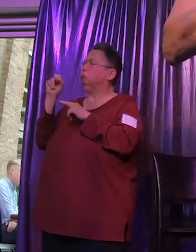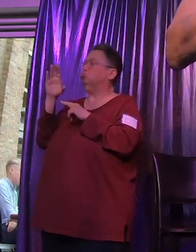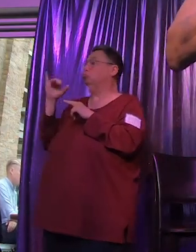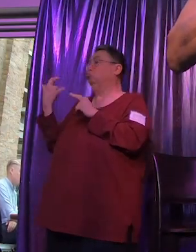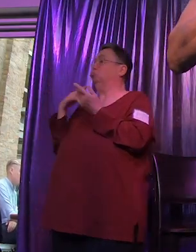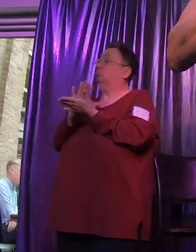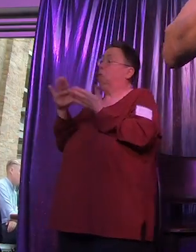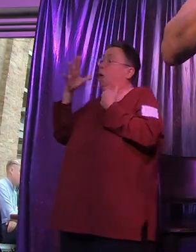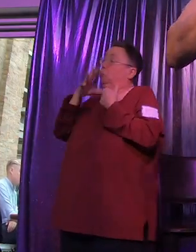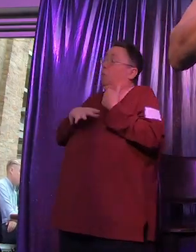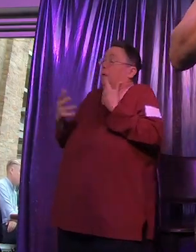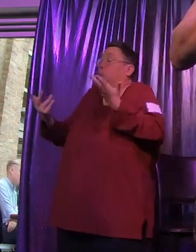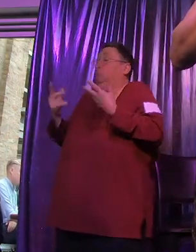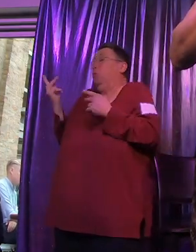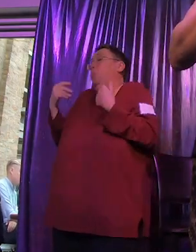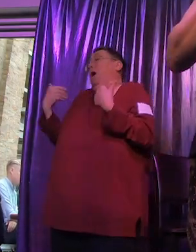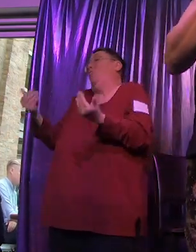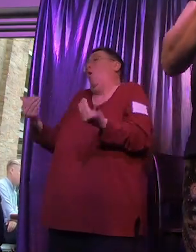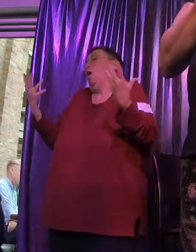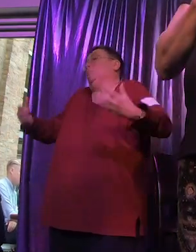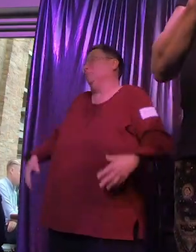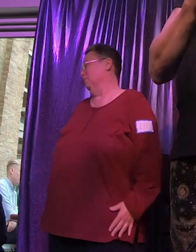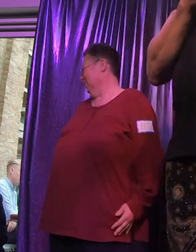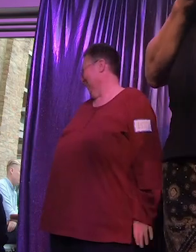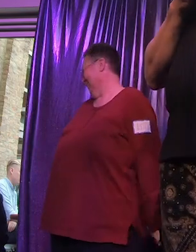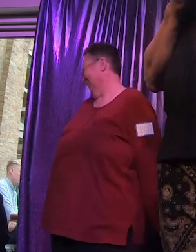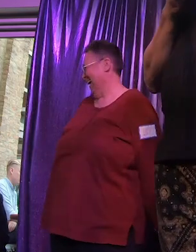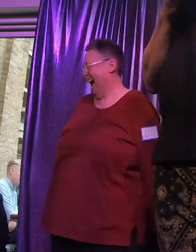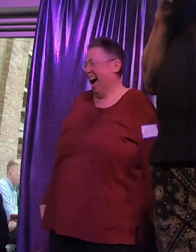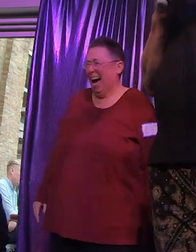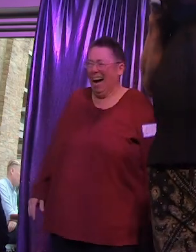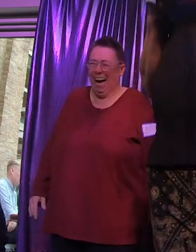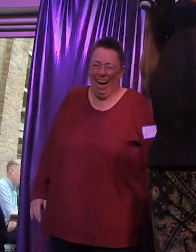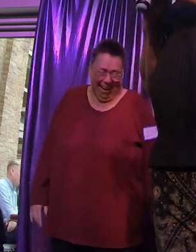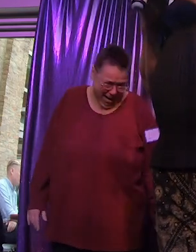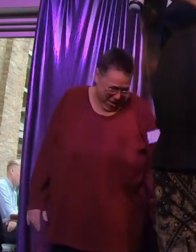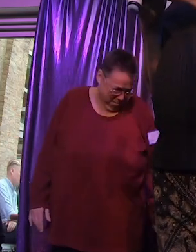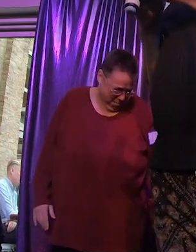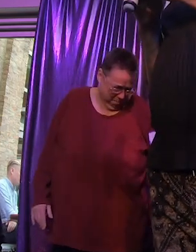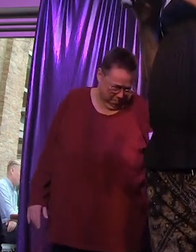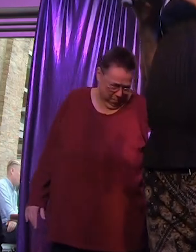Tracy was a nice woman. I mean, we got along.